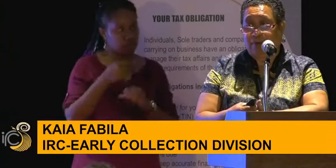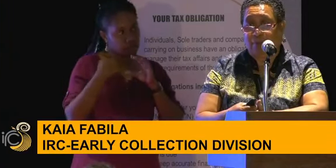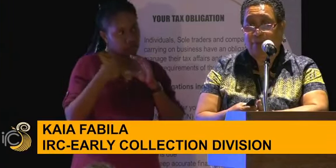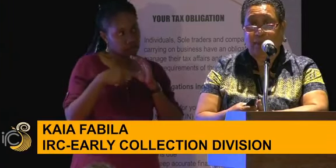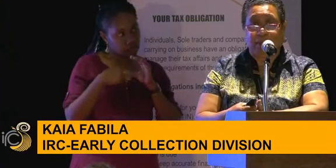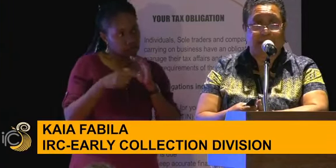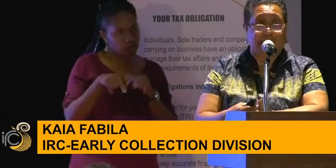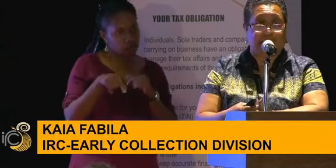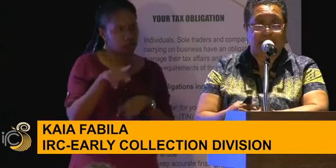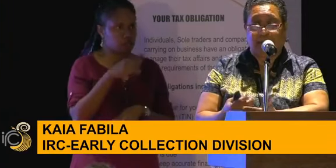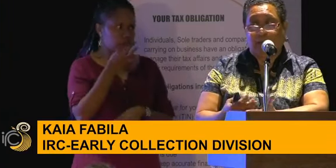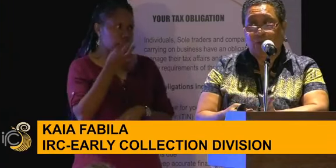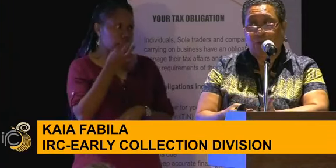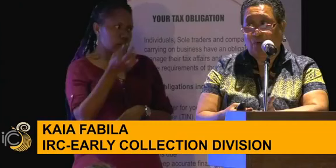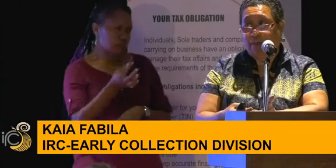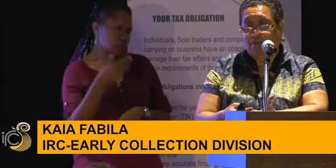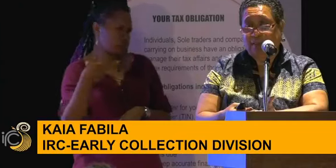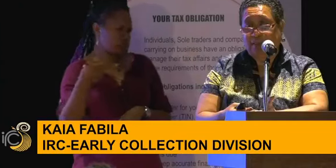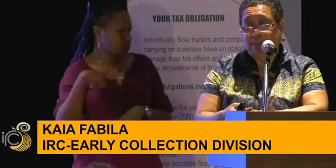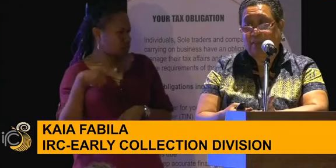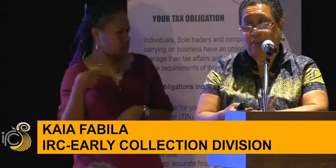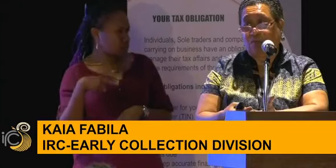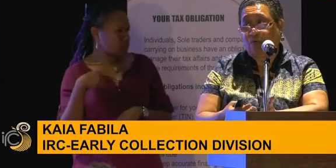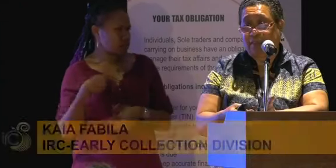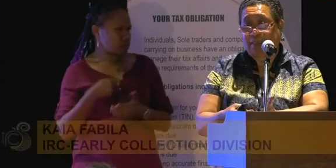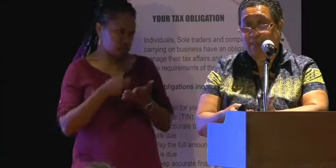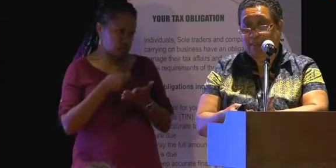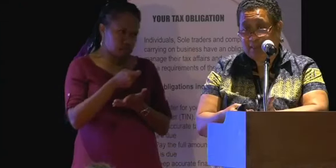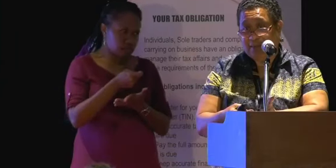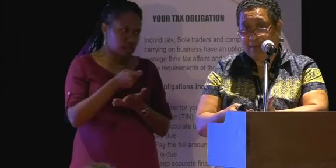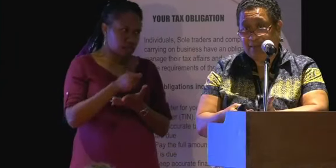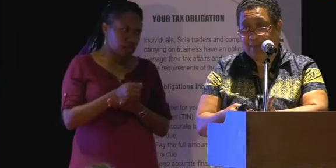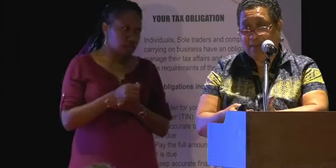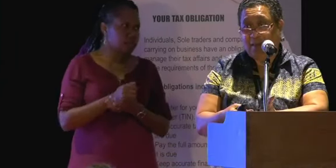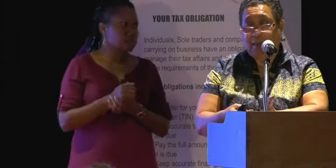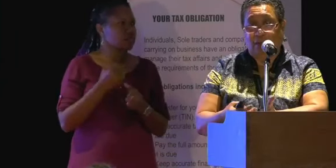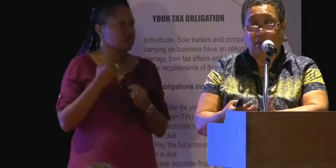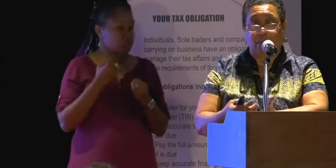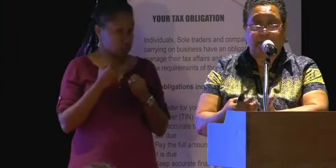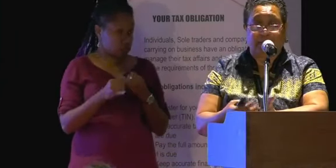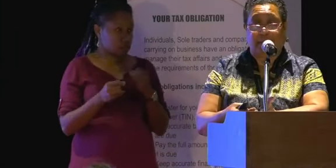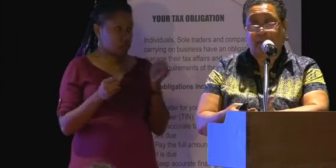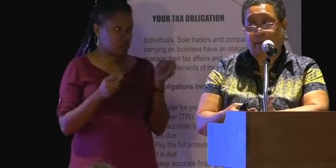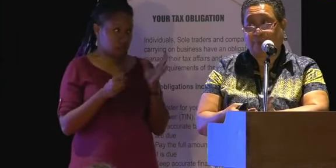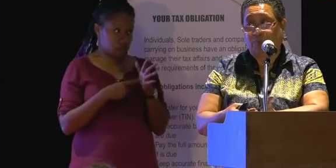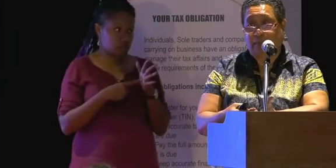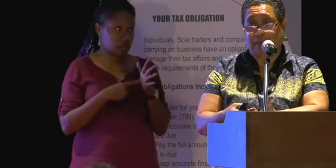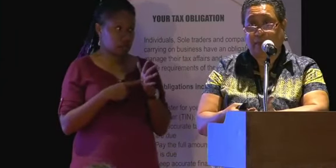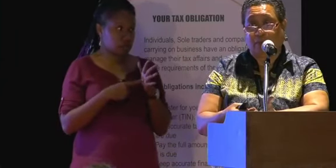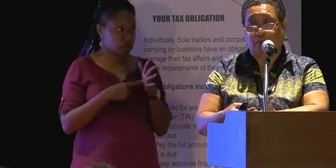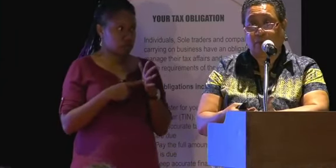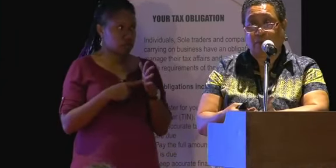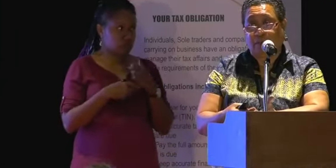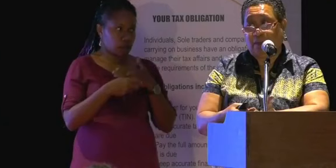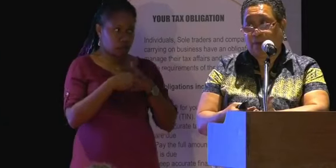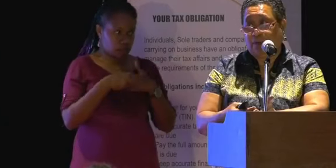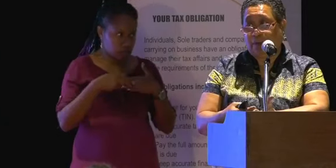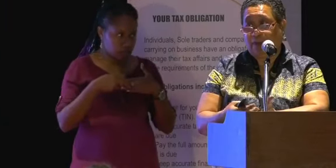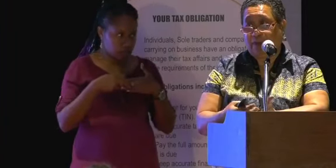it's very important that your addresses, your contact details are always up to date.